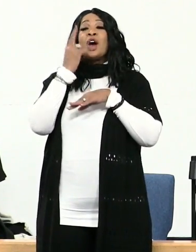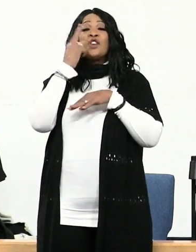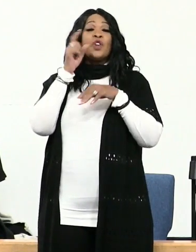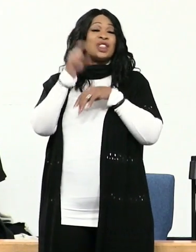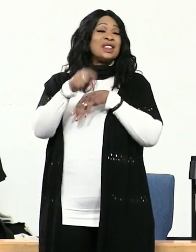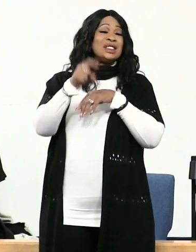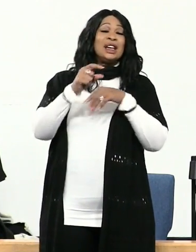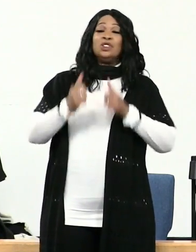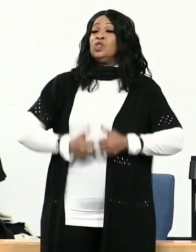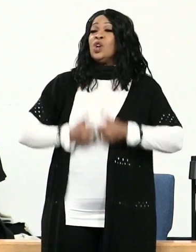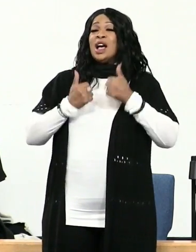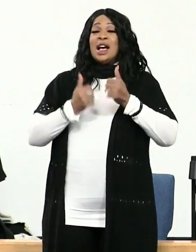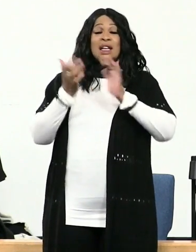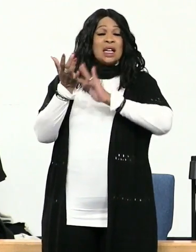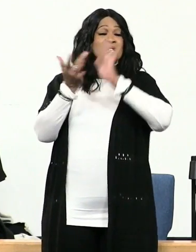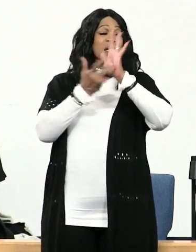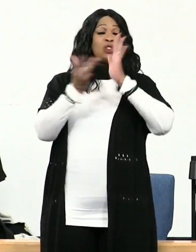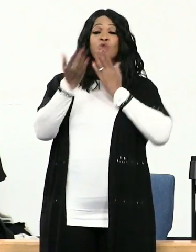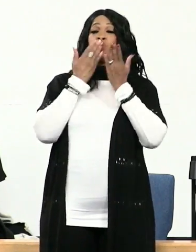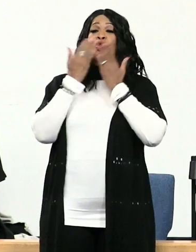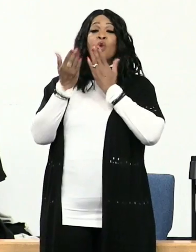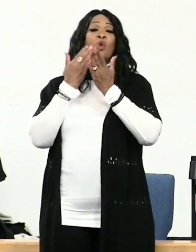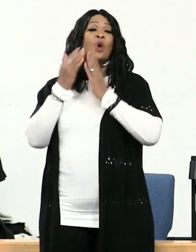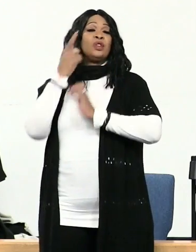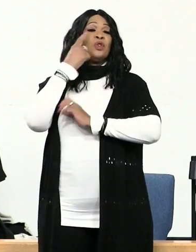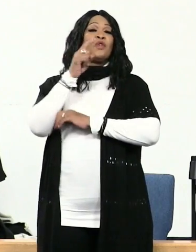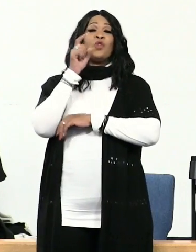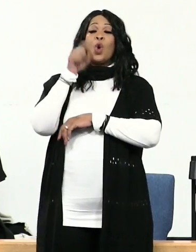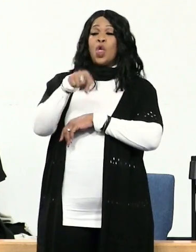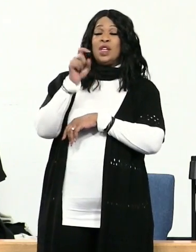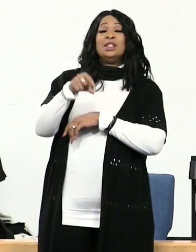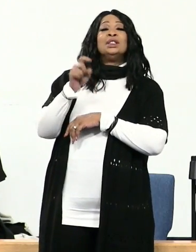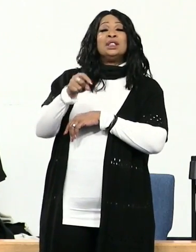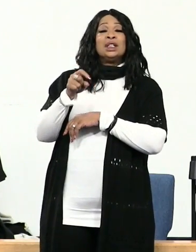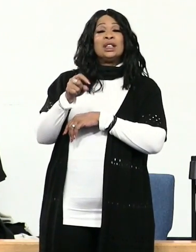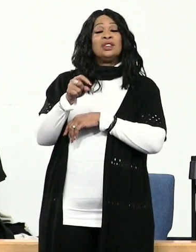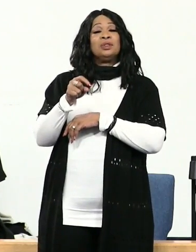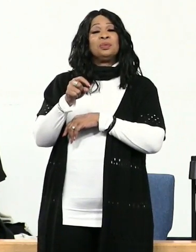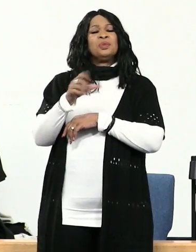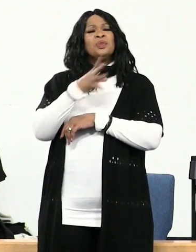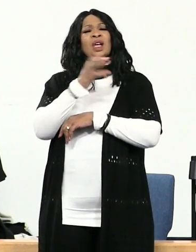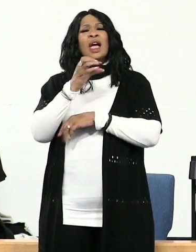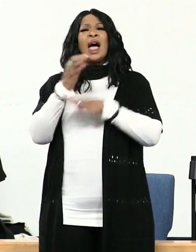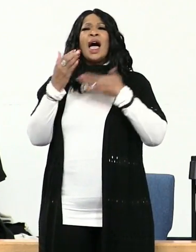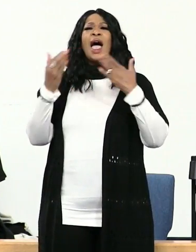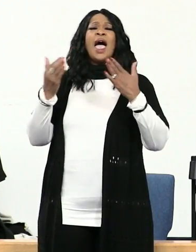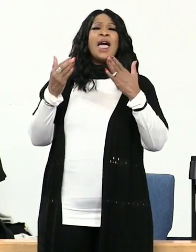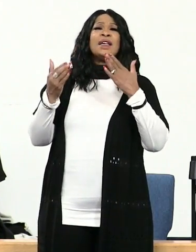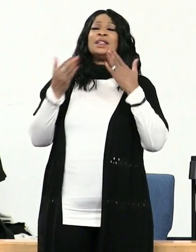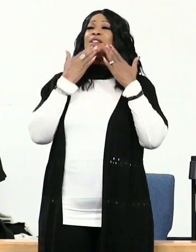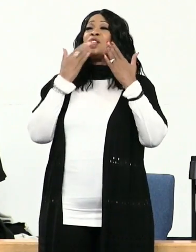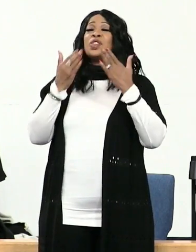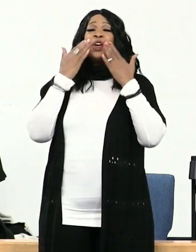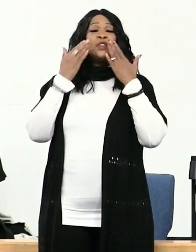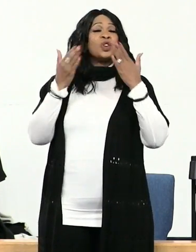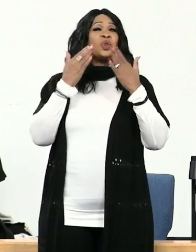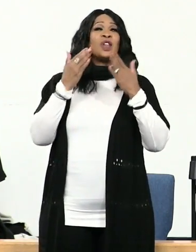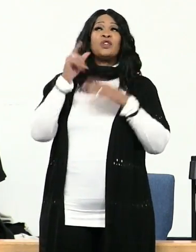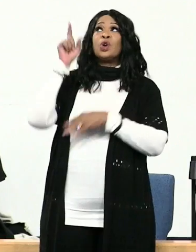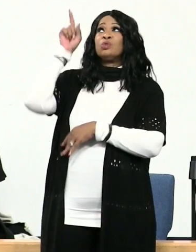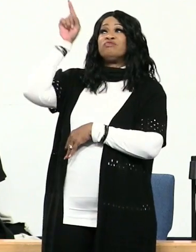life. Jesus was grateful for the necessities, and he expressed his gratitude to the